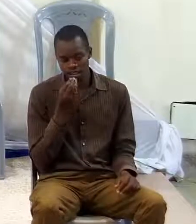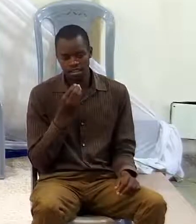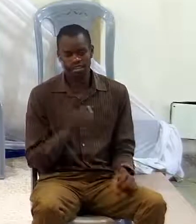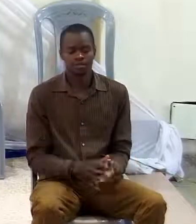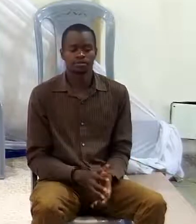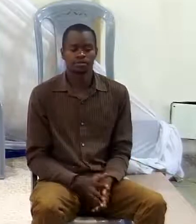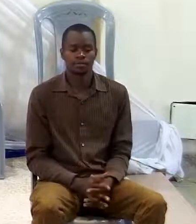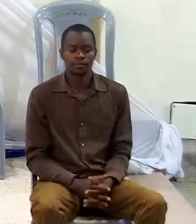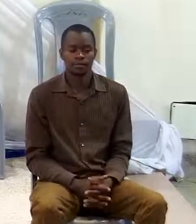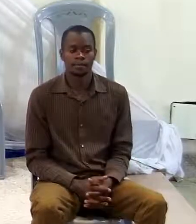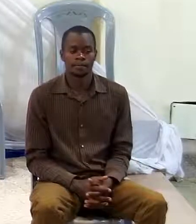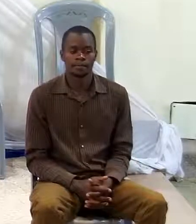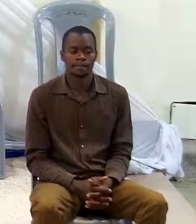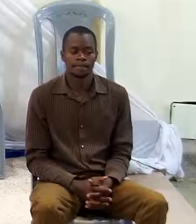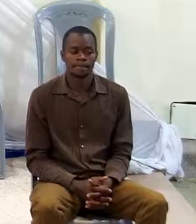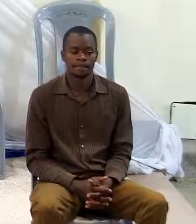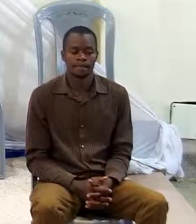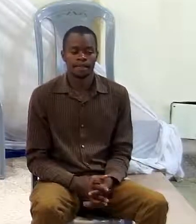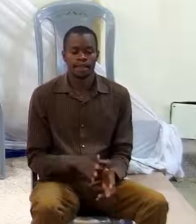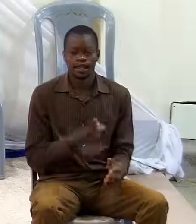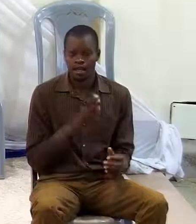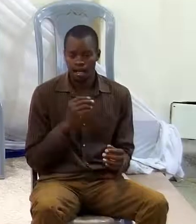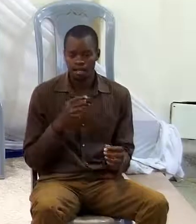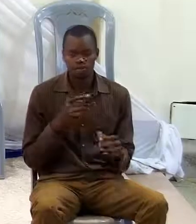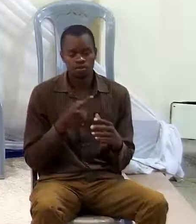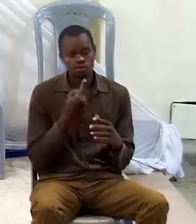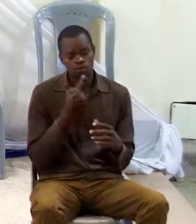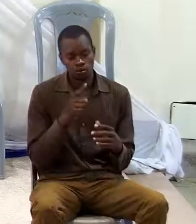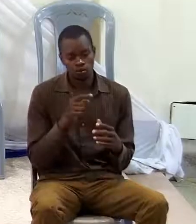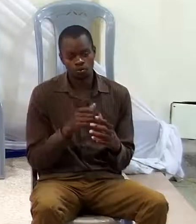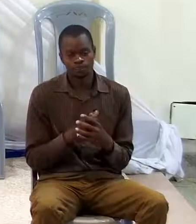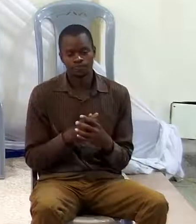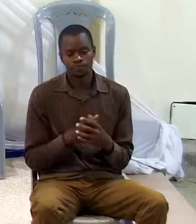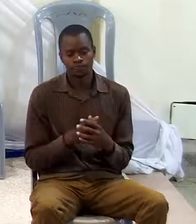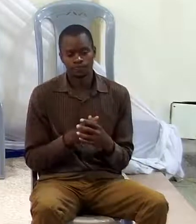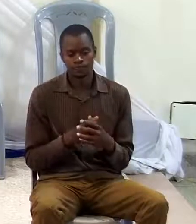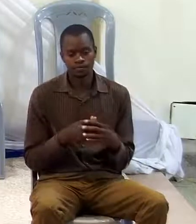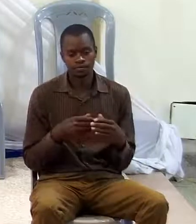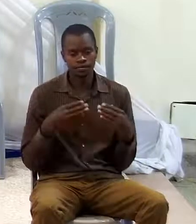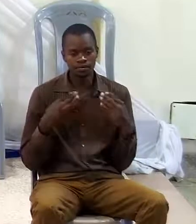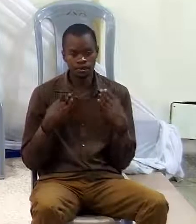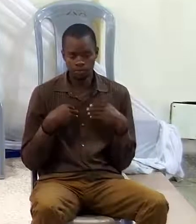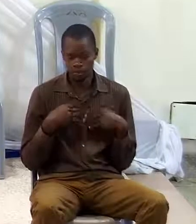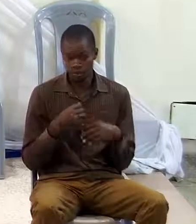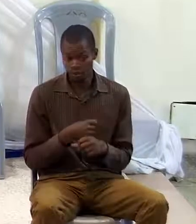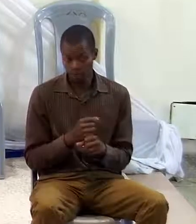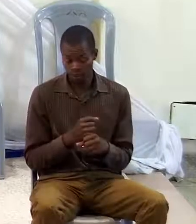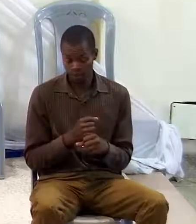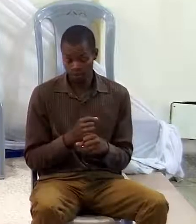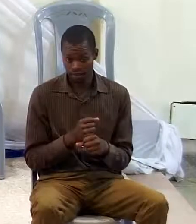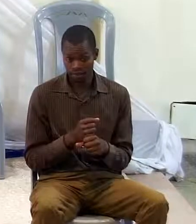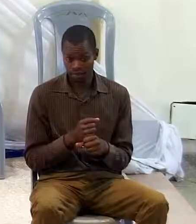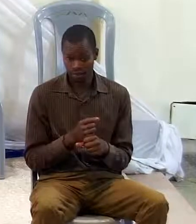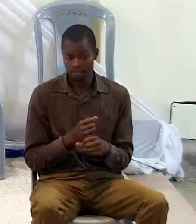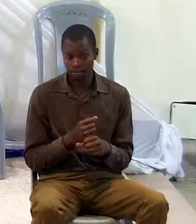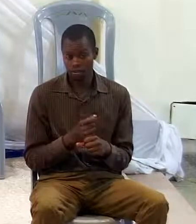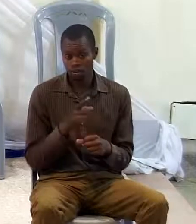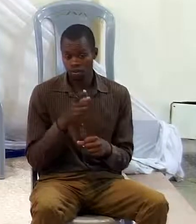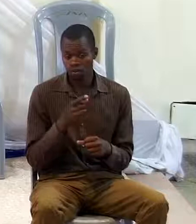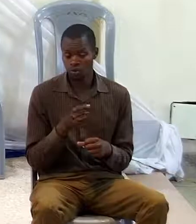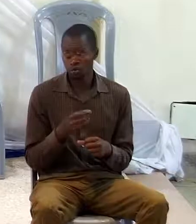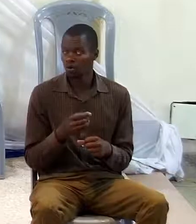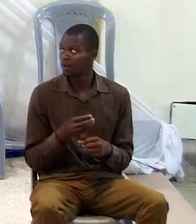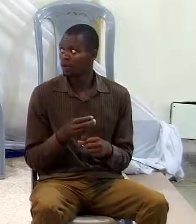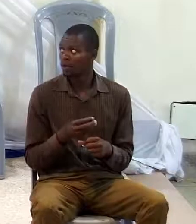and therefore, the body, the way it works, you cannot compensate for the calories you didn't eat yesterday.